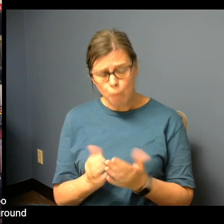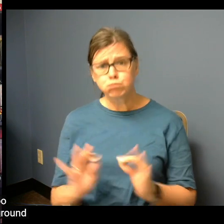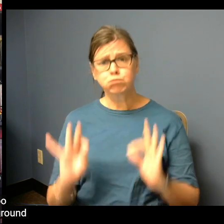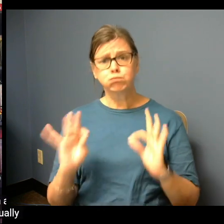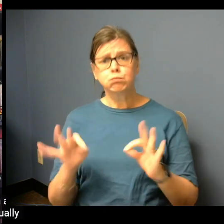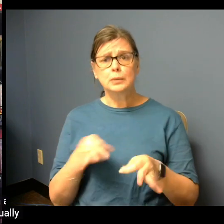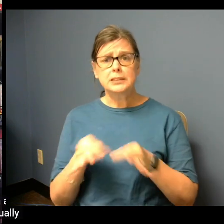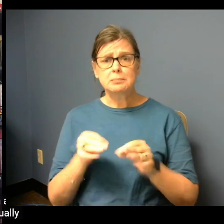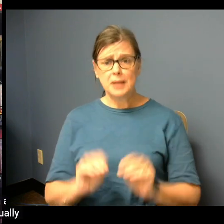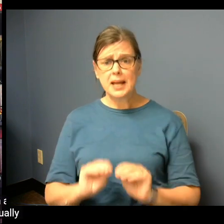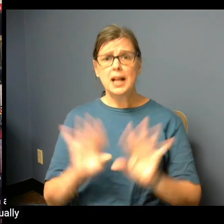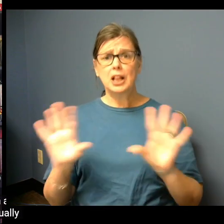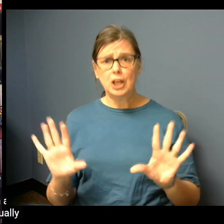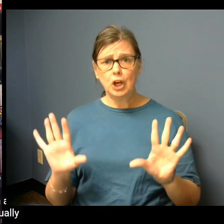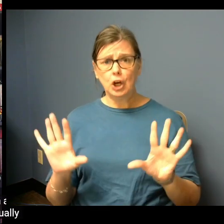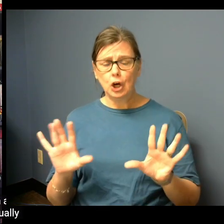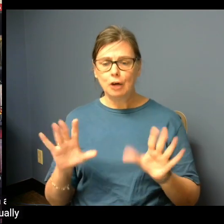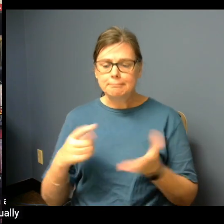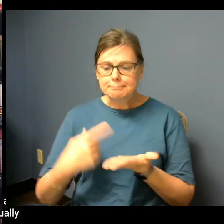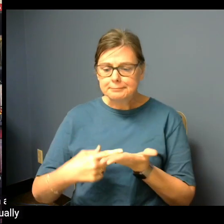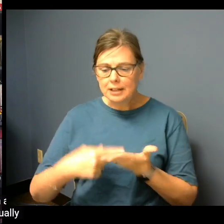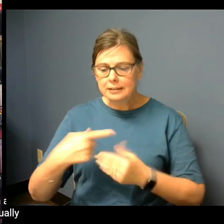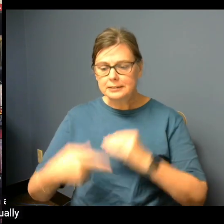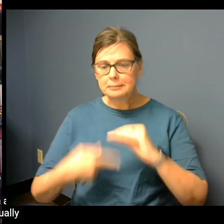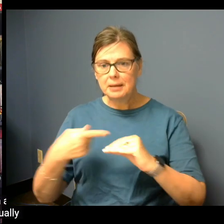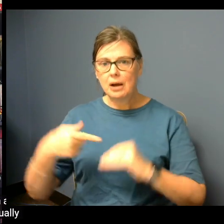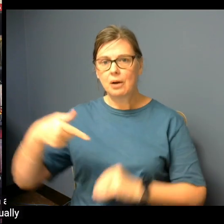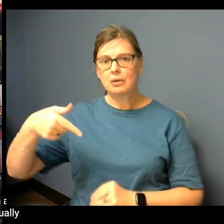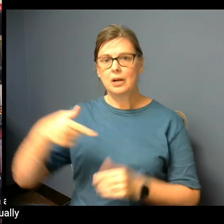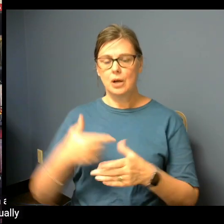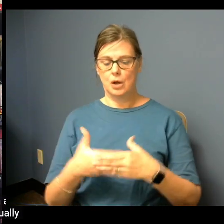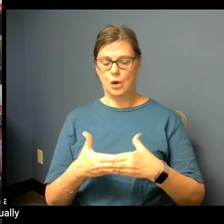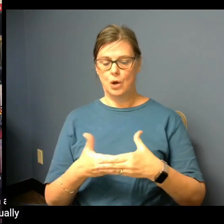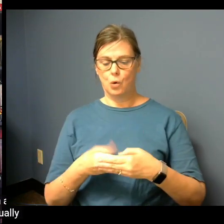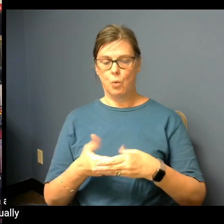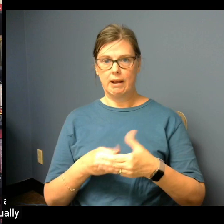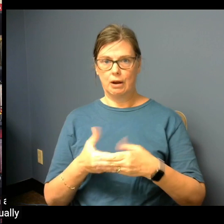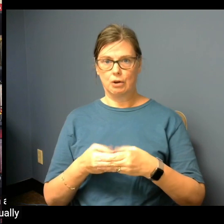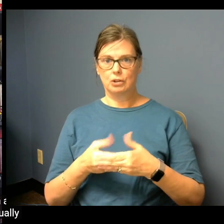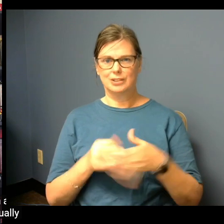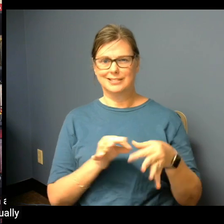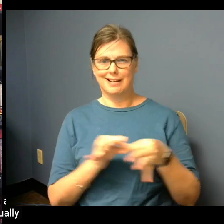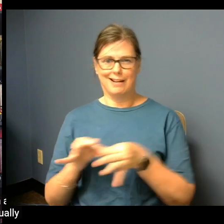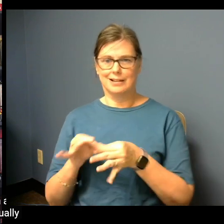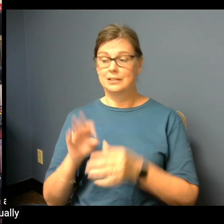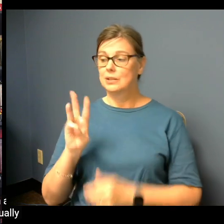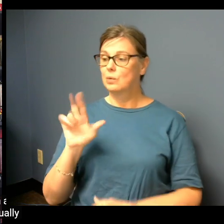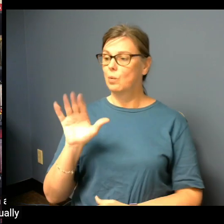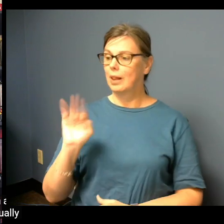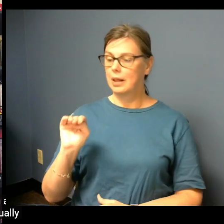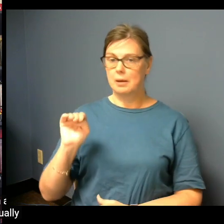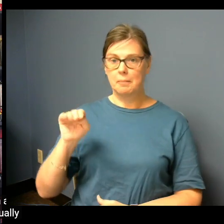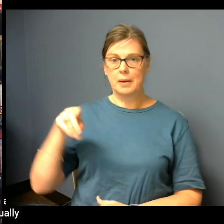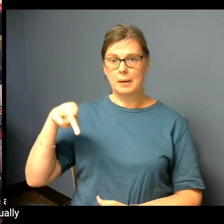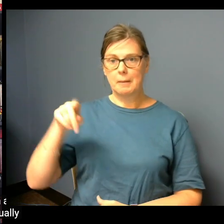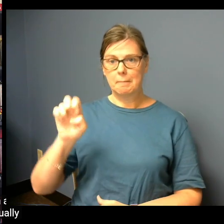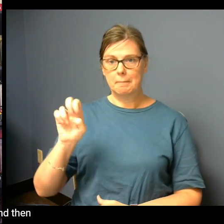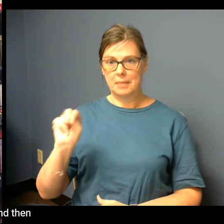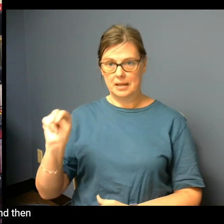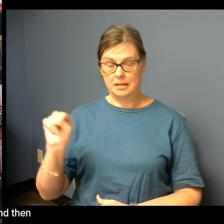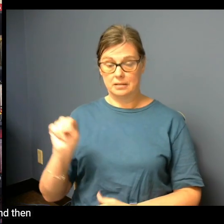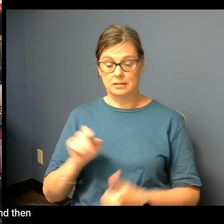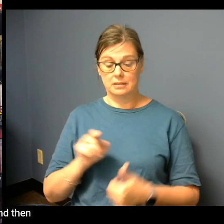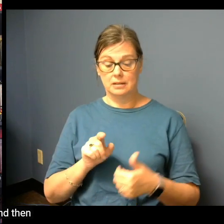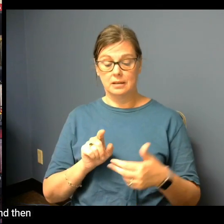of gives you some background for the Quakers, for William Penn. And then I gave you Mary Dyer is